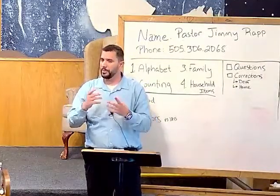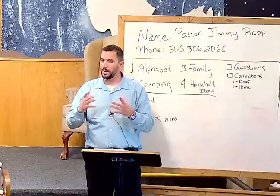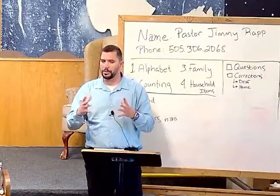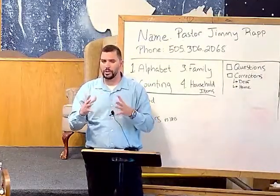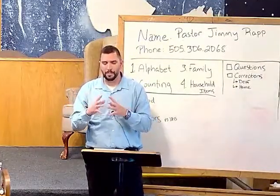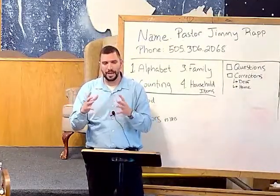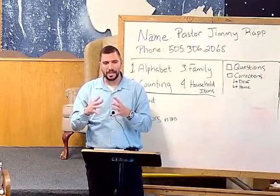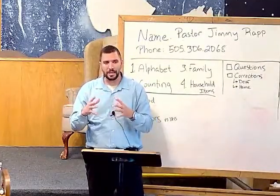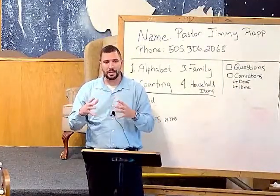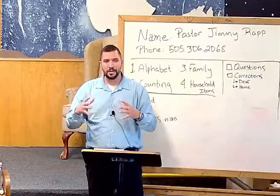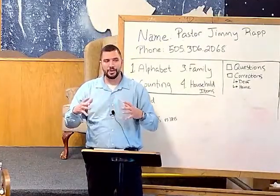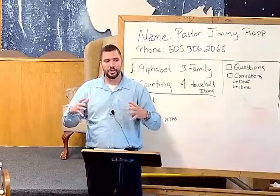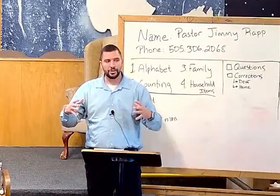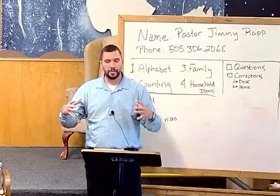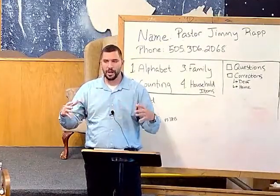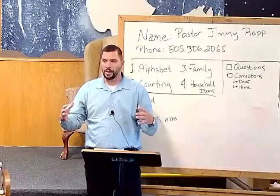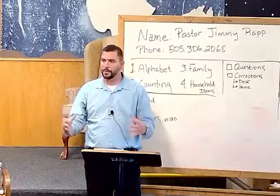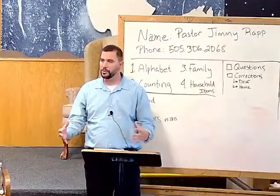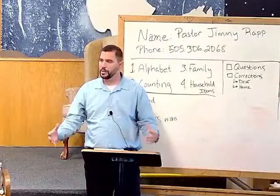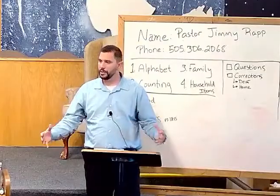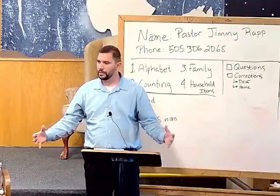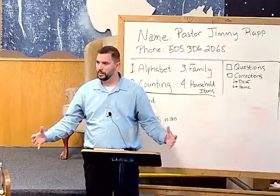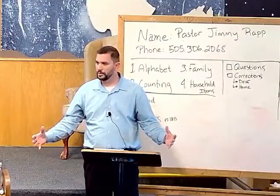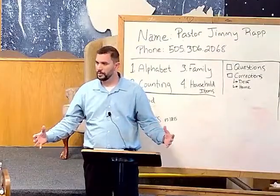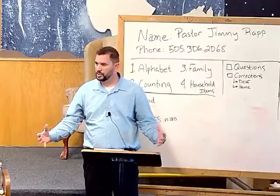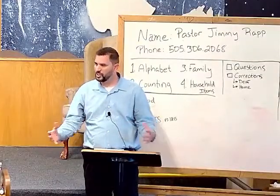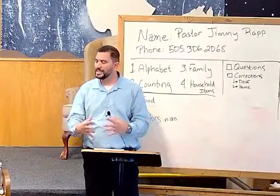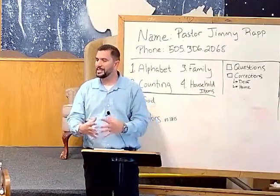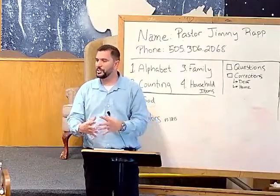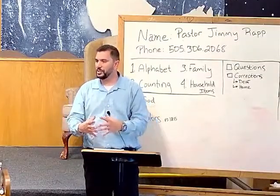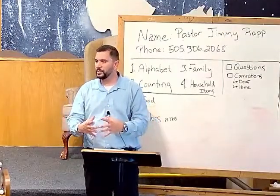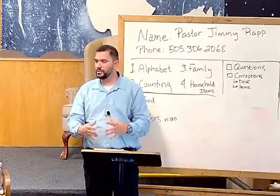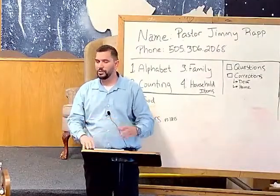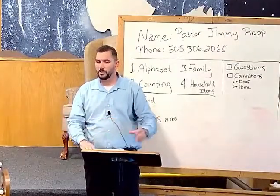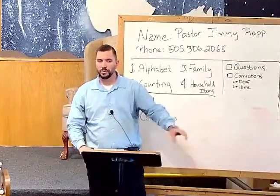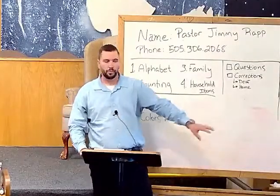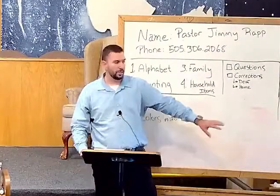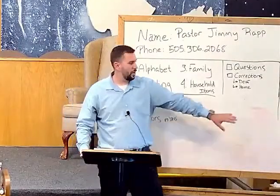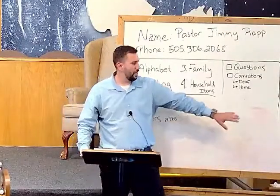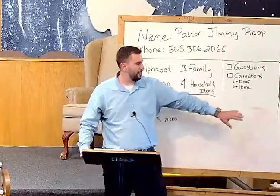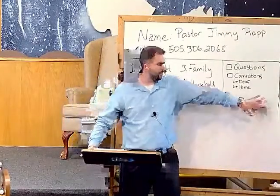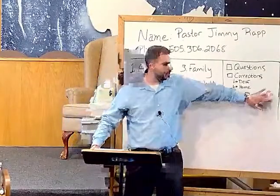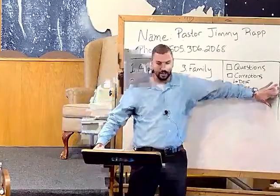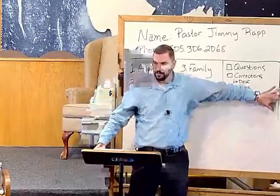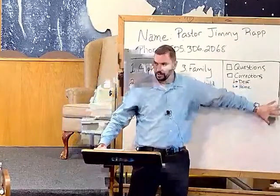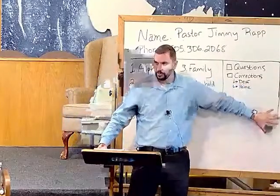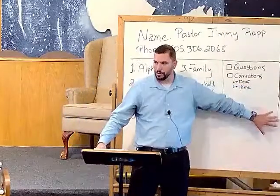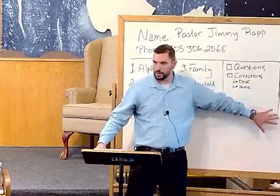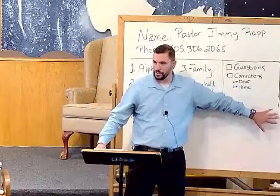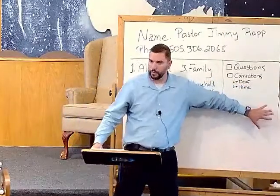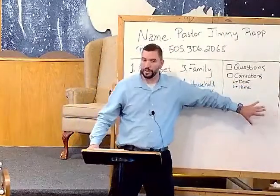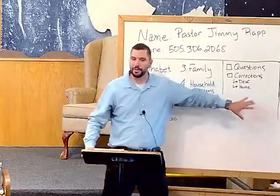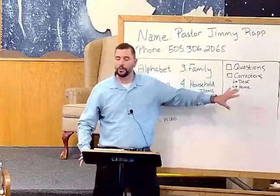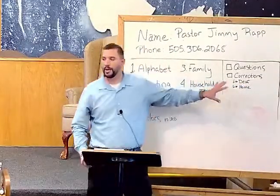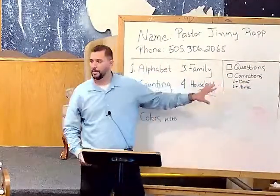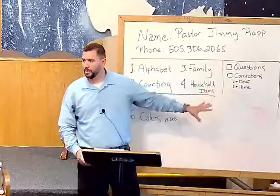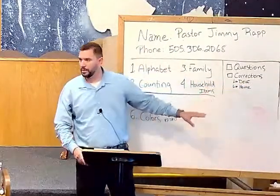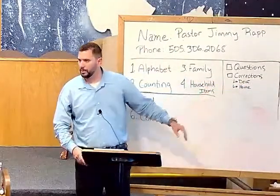start making some elementary sentences once you have an understanding of these words with the vocabulary that we're going